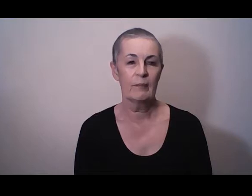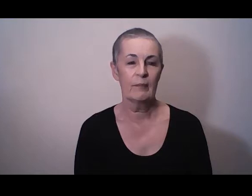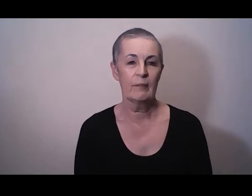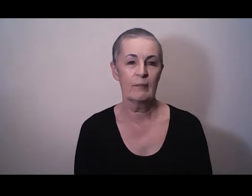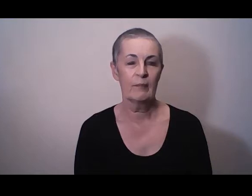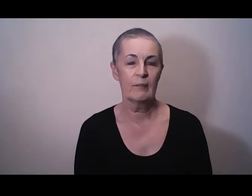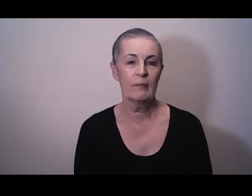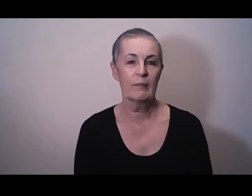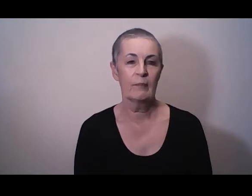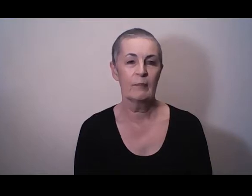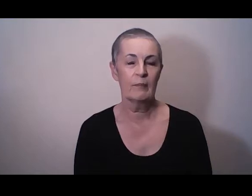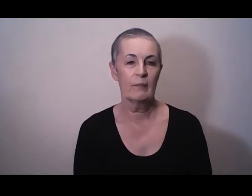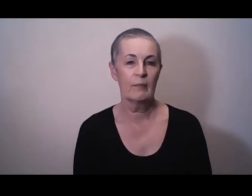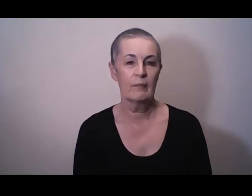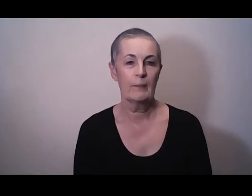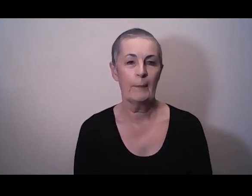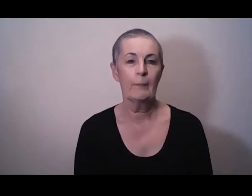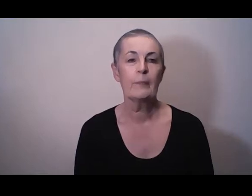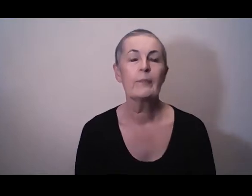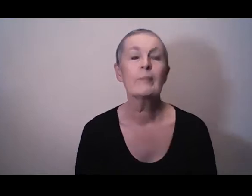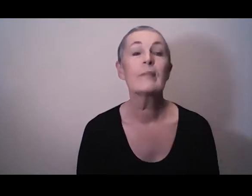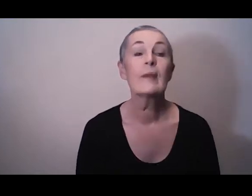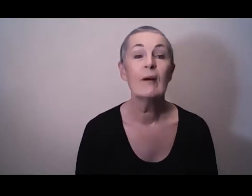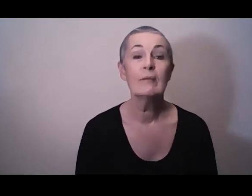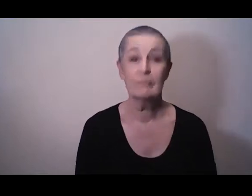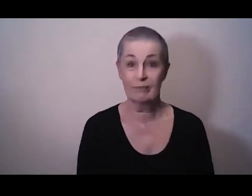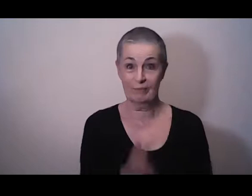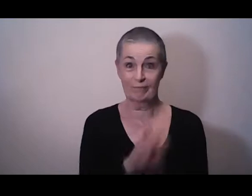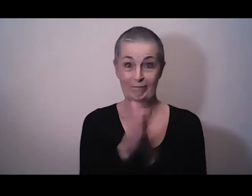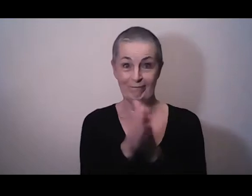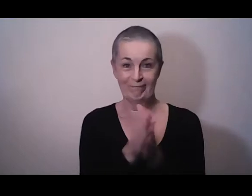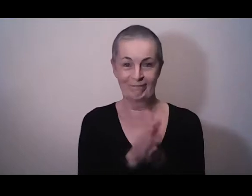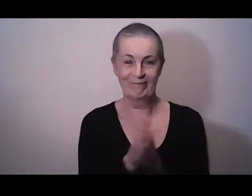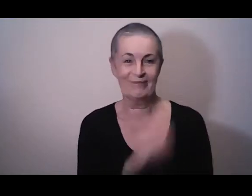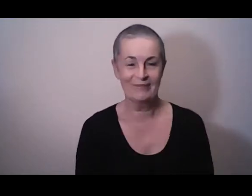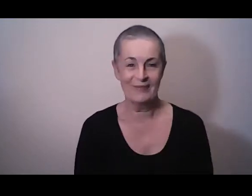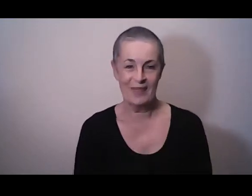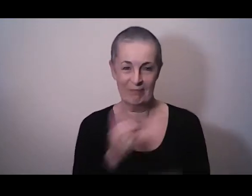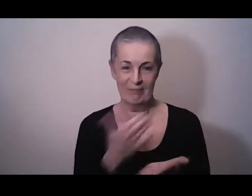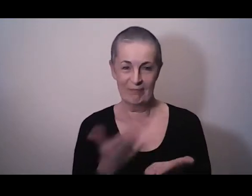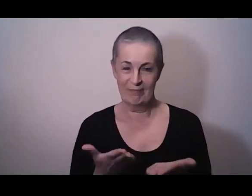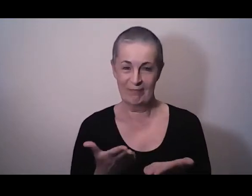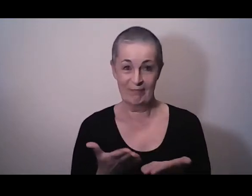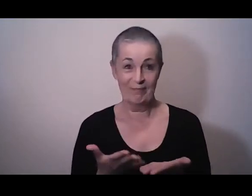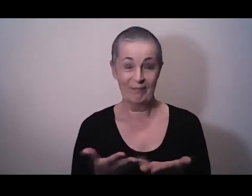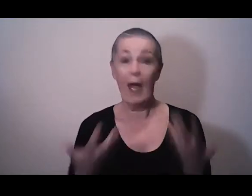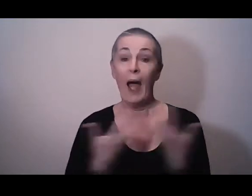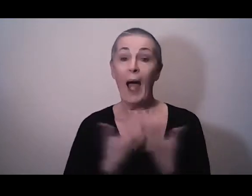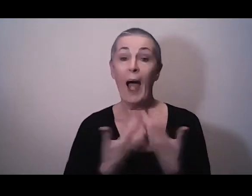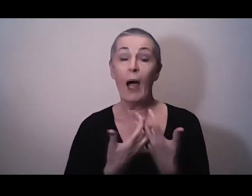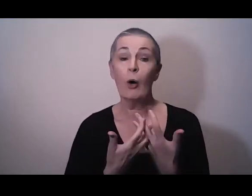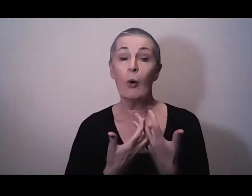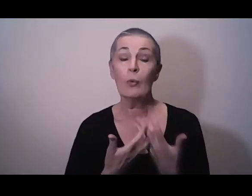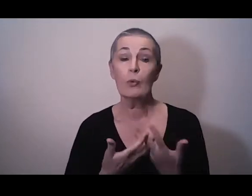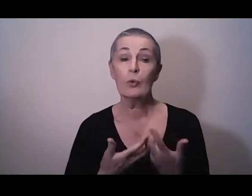If you haven't already started sitting down, just to show you that you can do it. Trying to move back so you can see my feet,